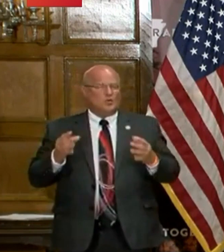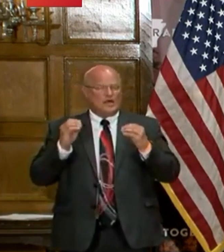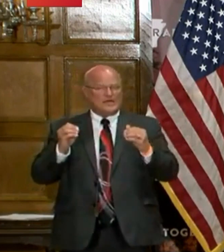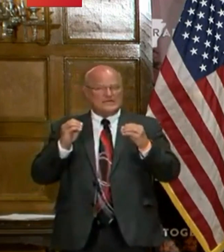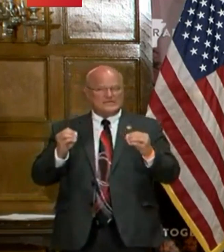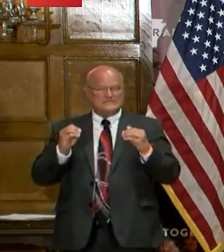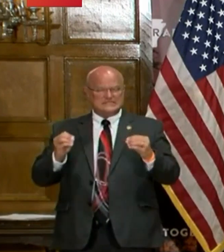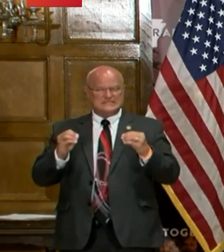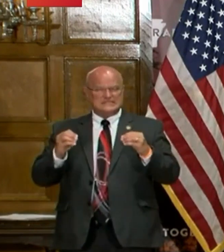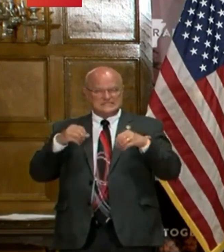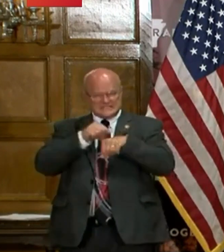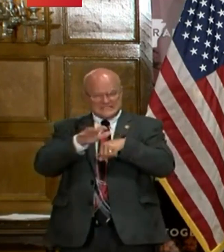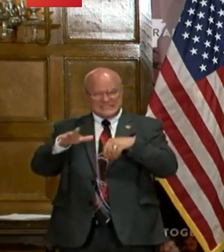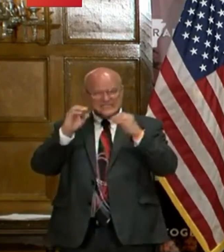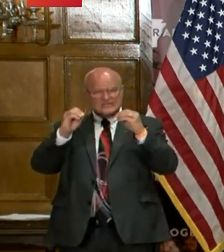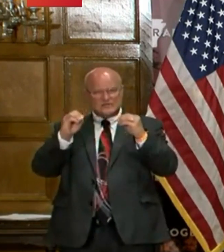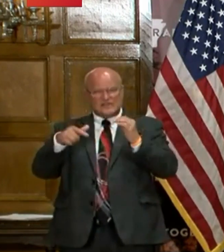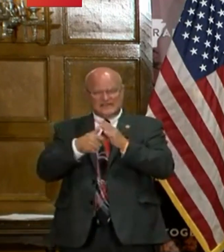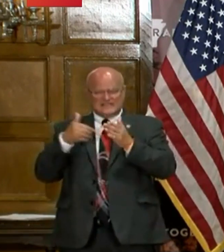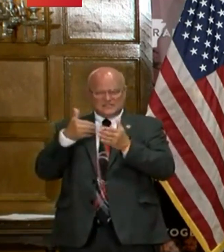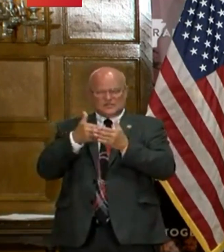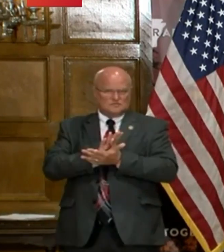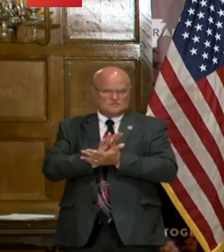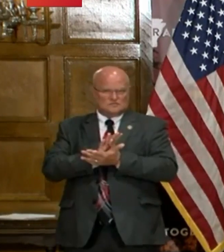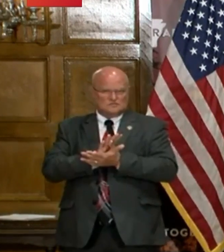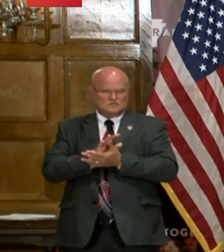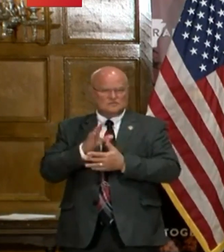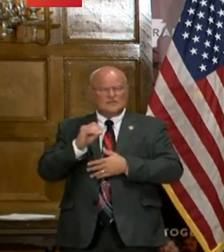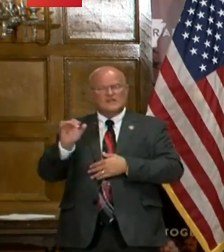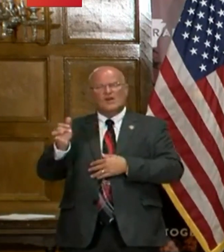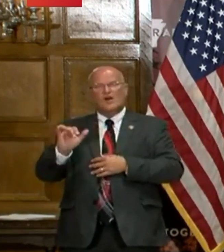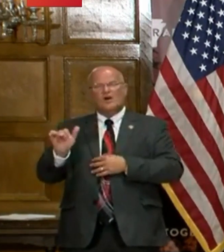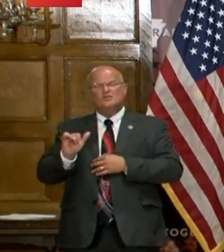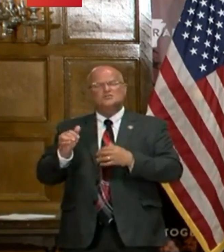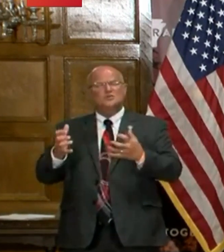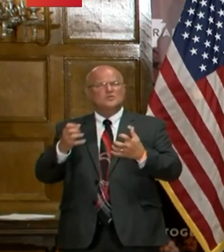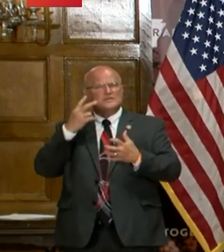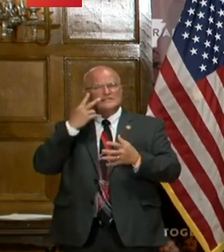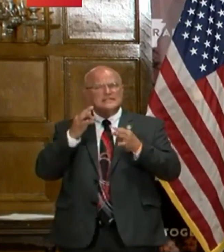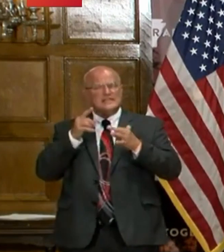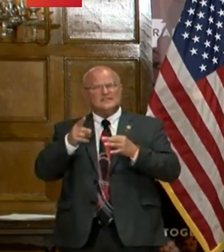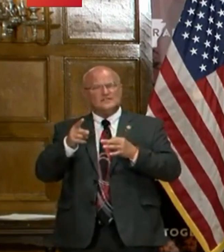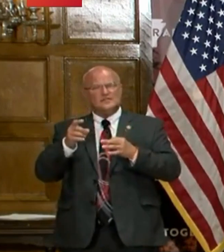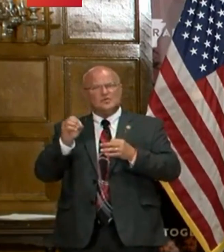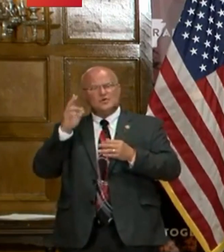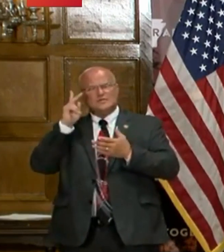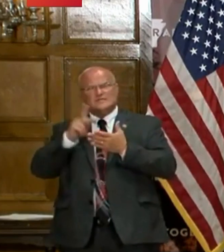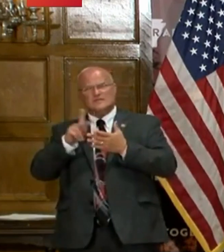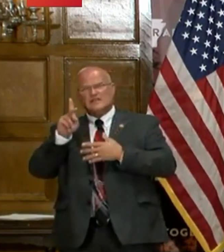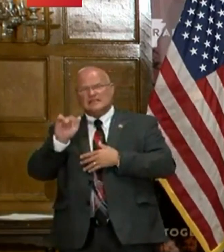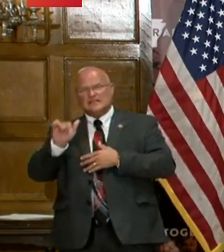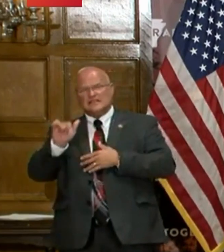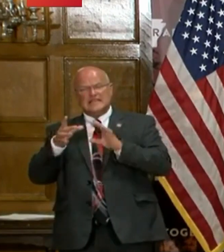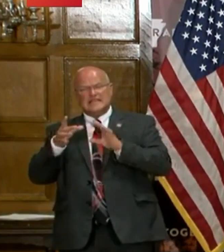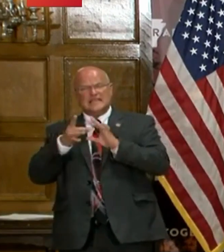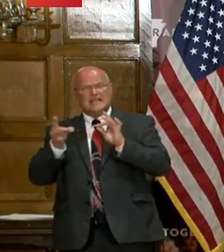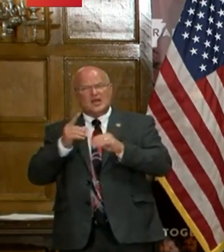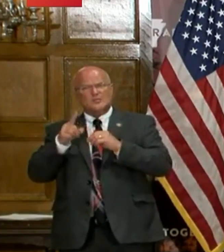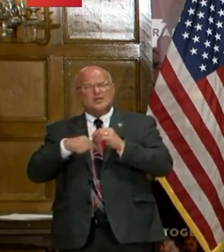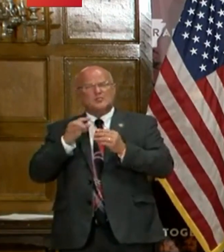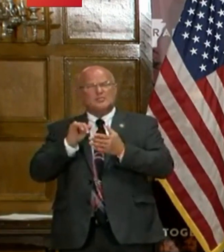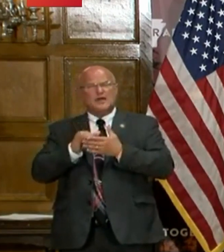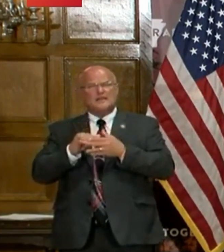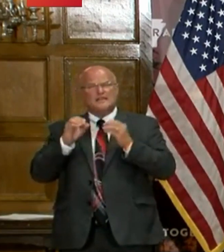this close to the start of school? The Education Association, State Education Association, asking